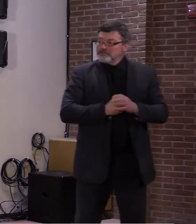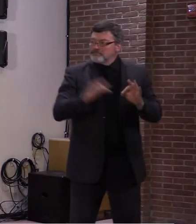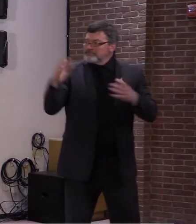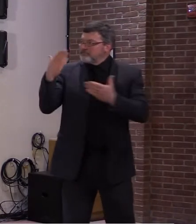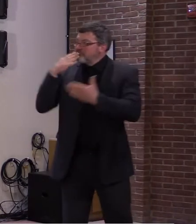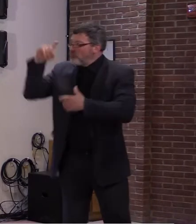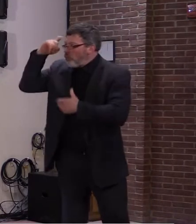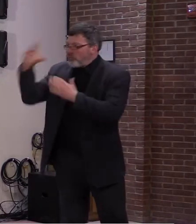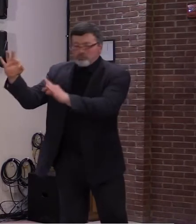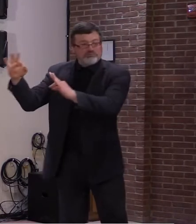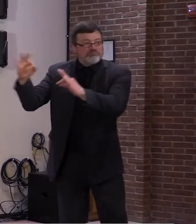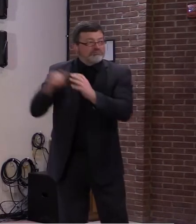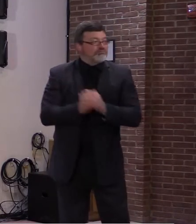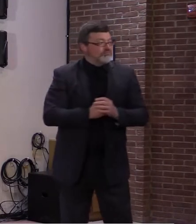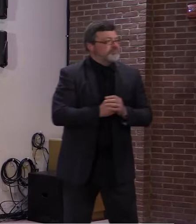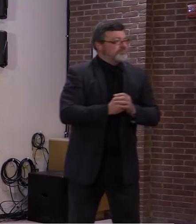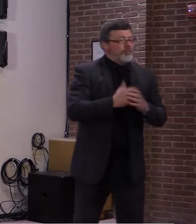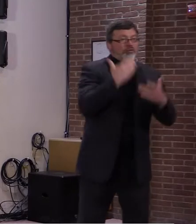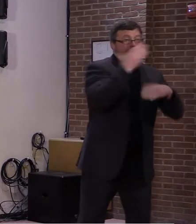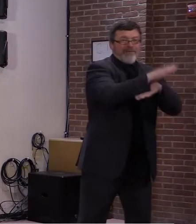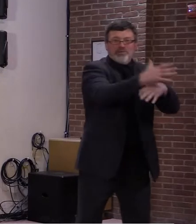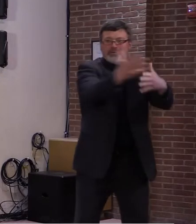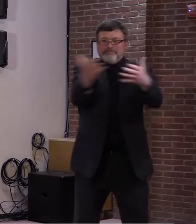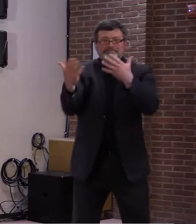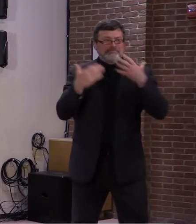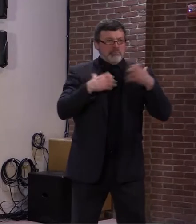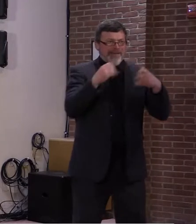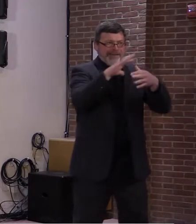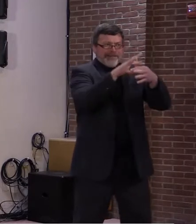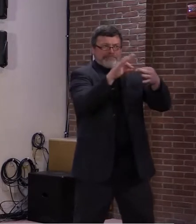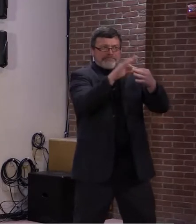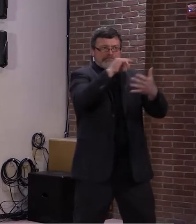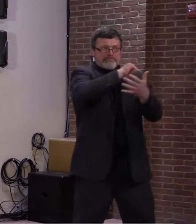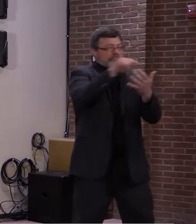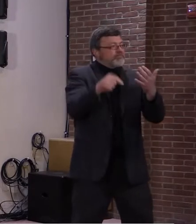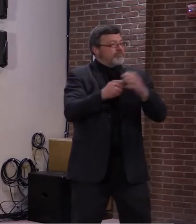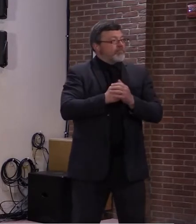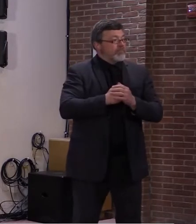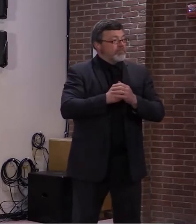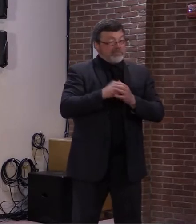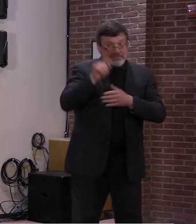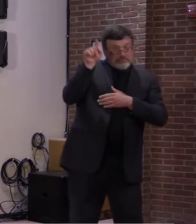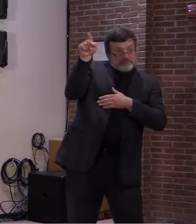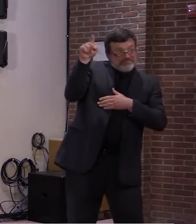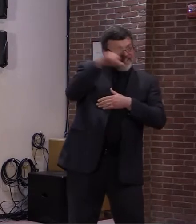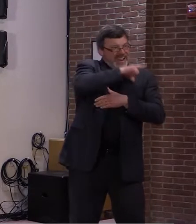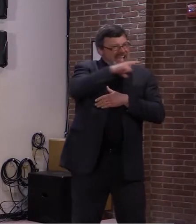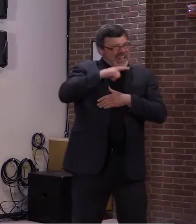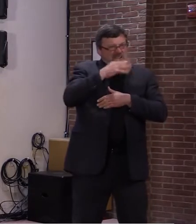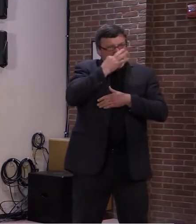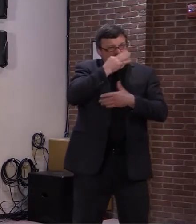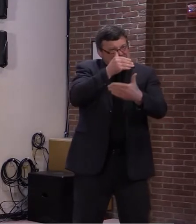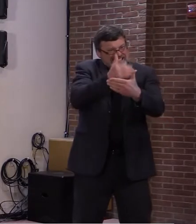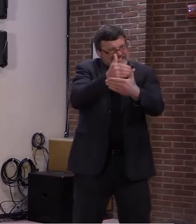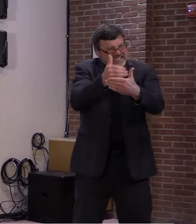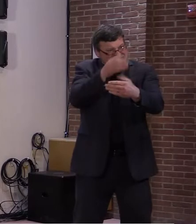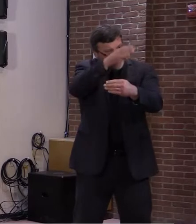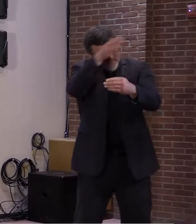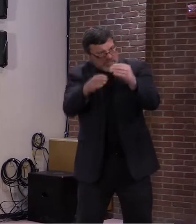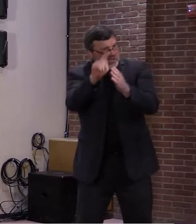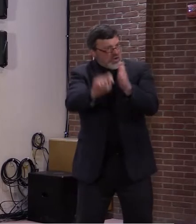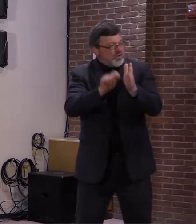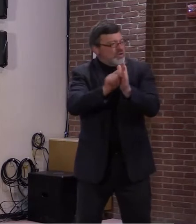Thank you, Governor, and good afternoon, everyone. As the legislature works towards adjournment, we are grateful that important